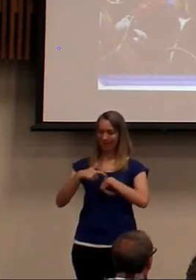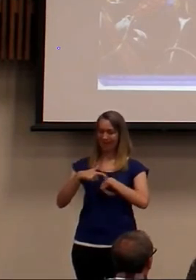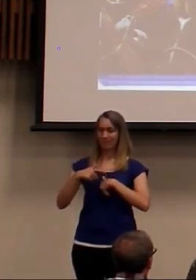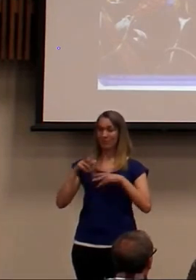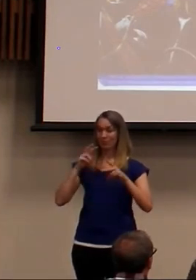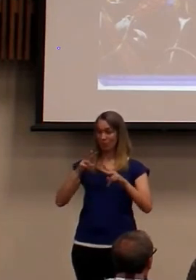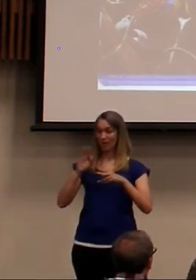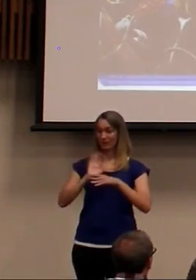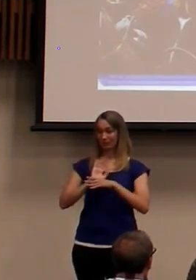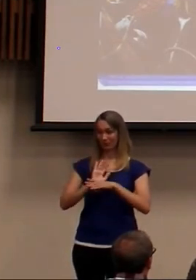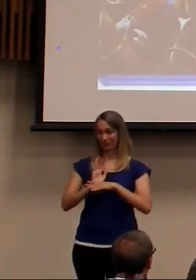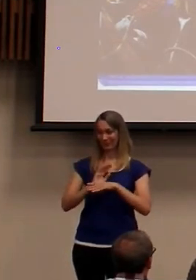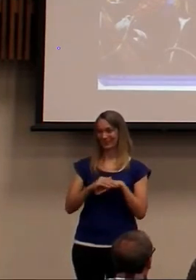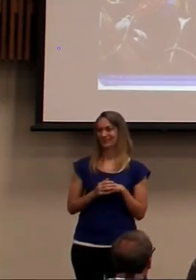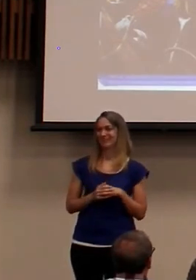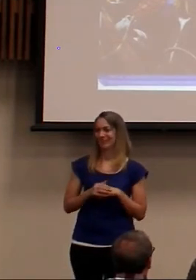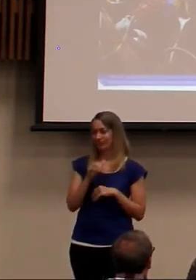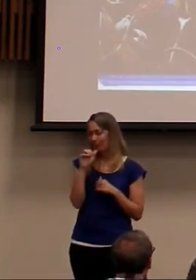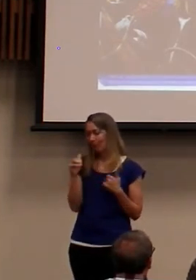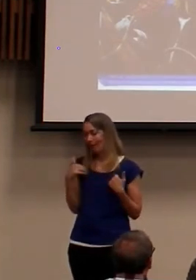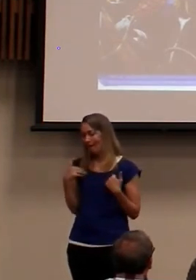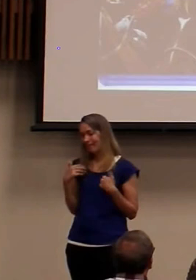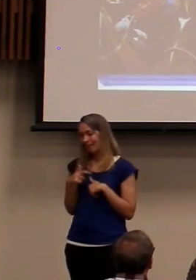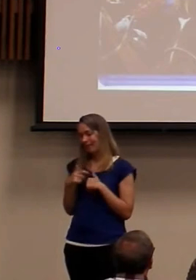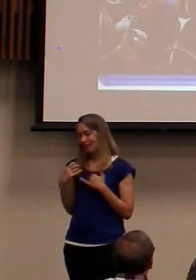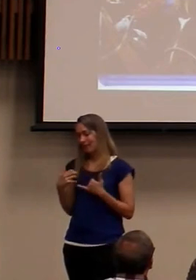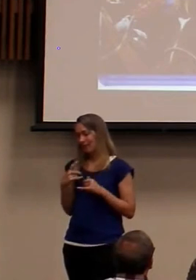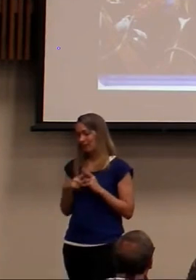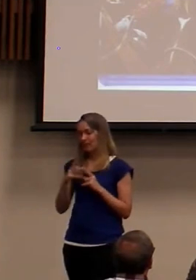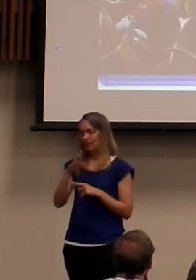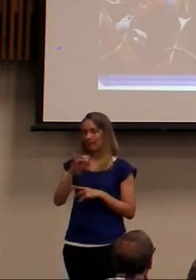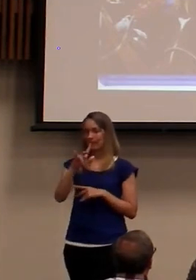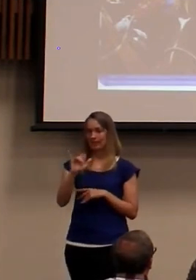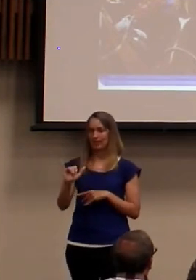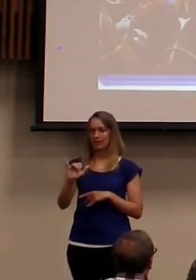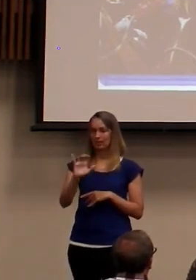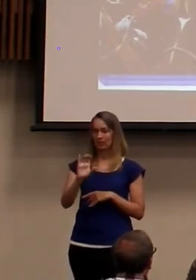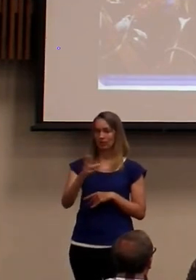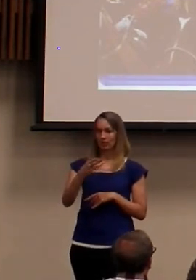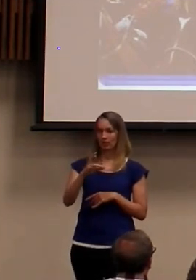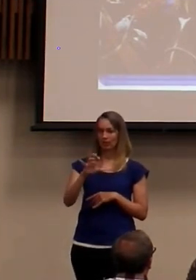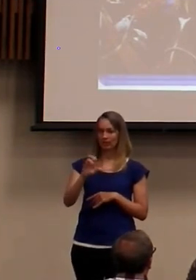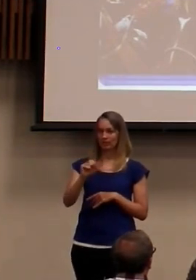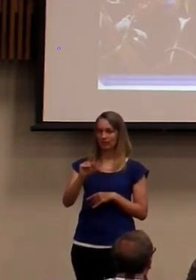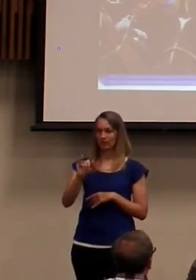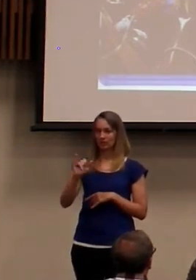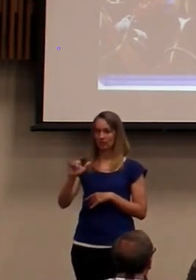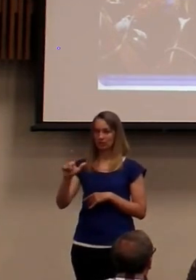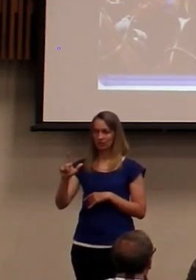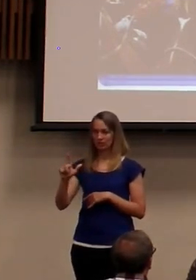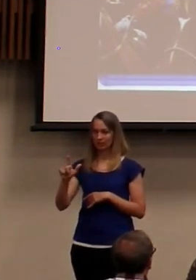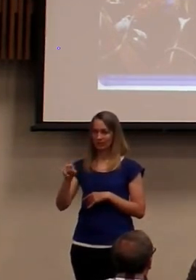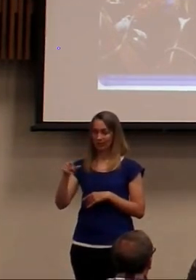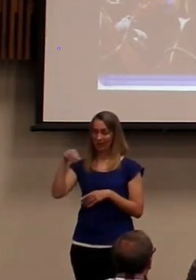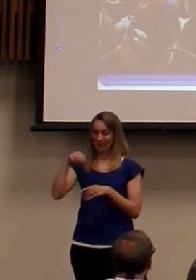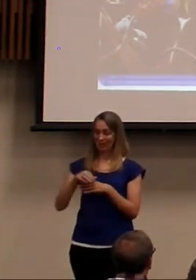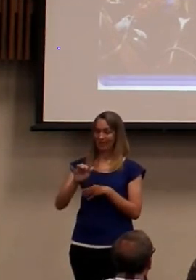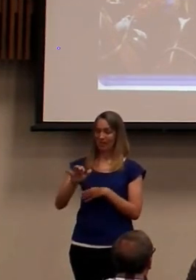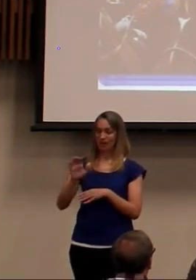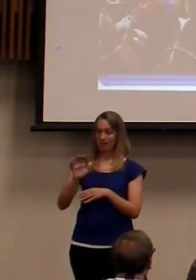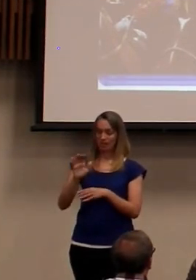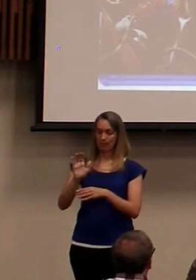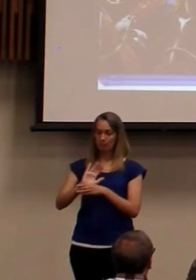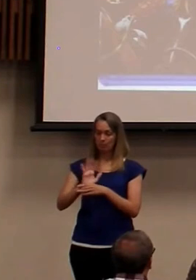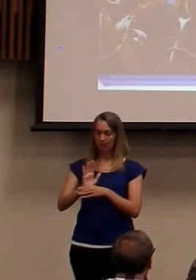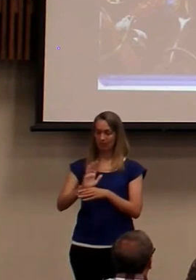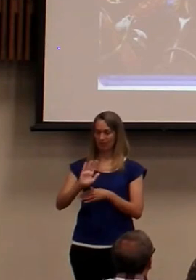about today. But Billy Crystal was in this movie, City Slickers, and all of us that grew up in the country, all of